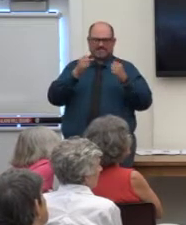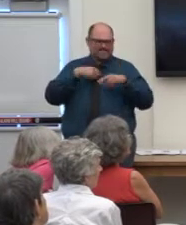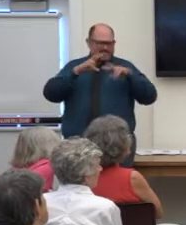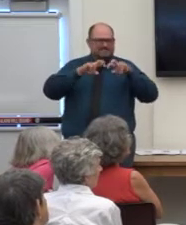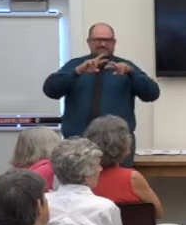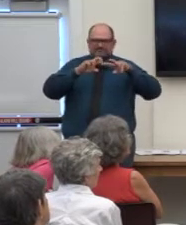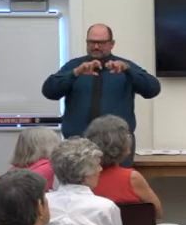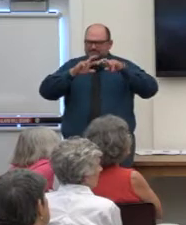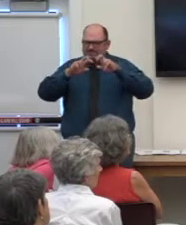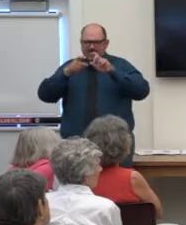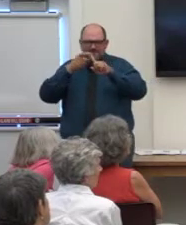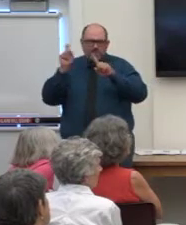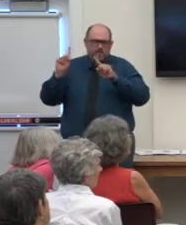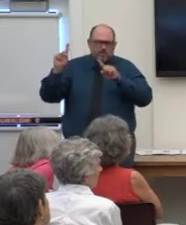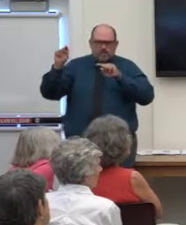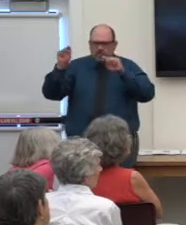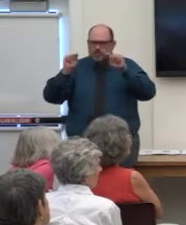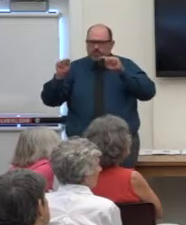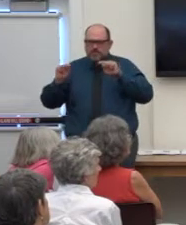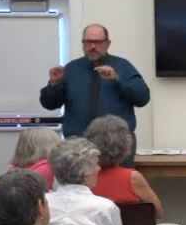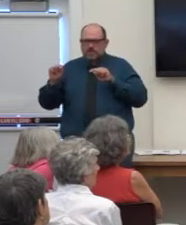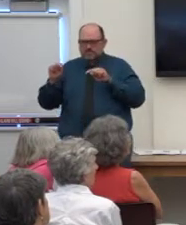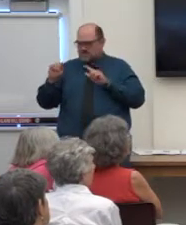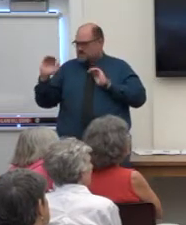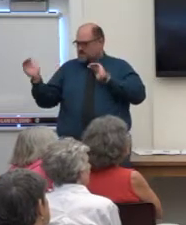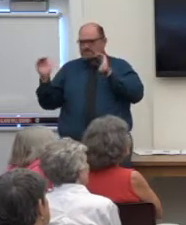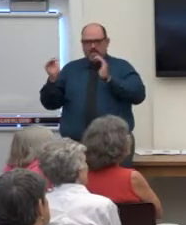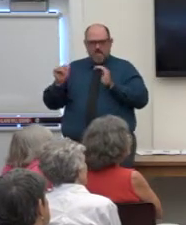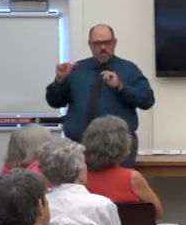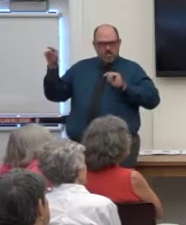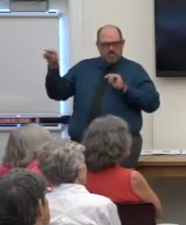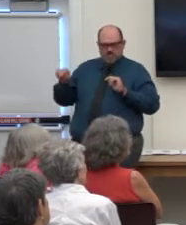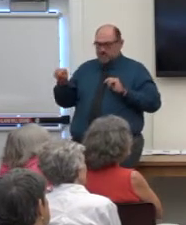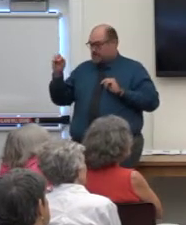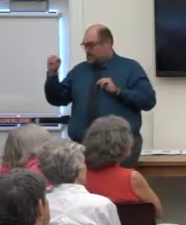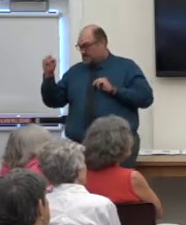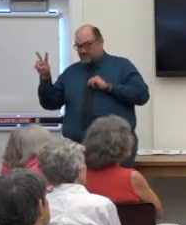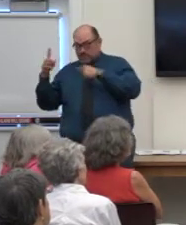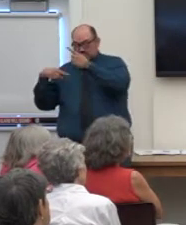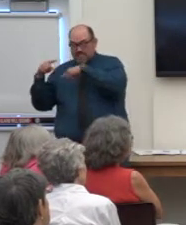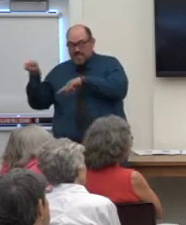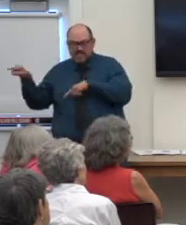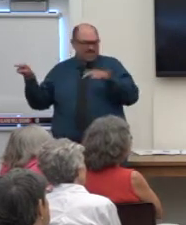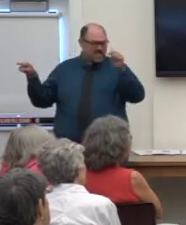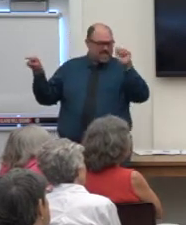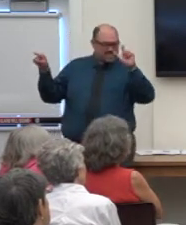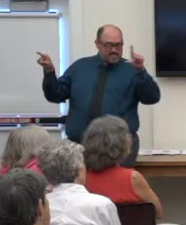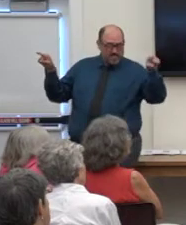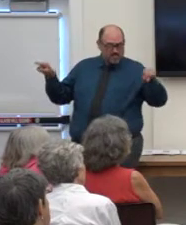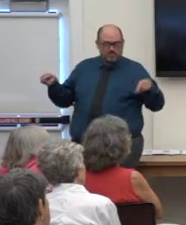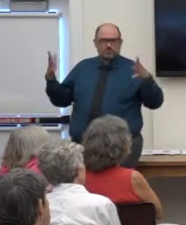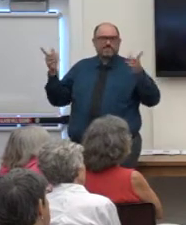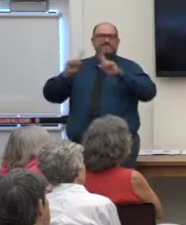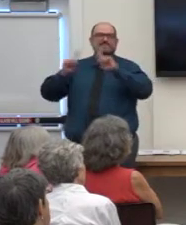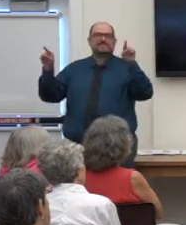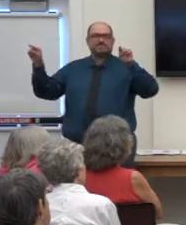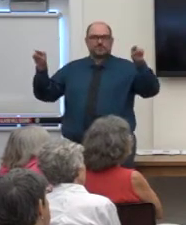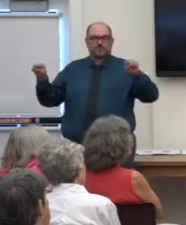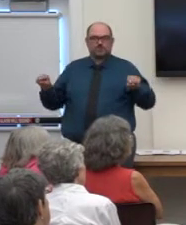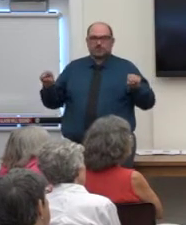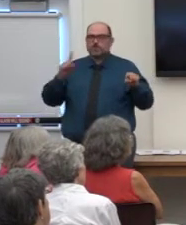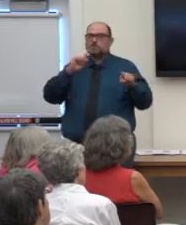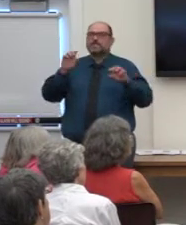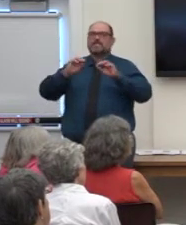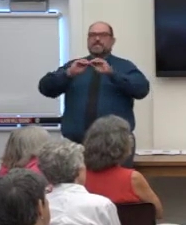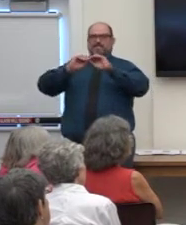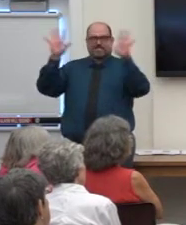from, particularly the ones that were different from American Sign Language, and some of them very clearly were from French Sign